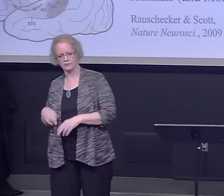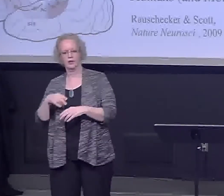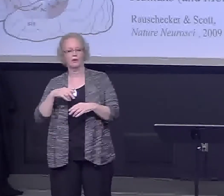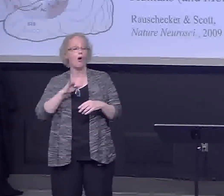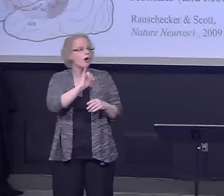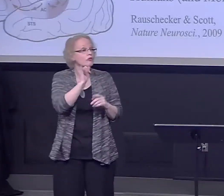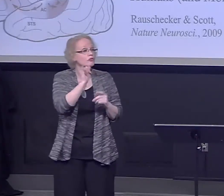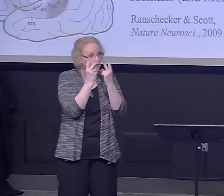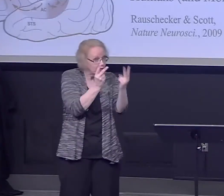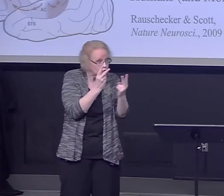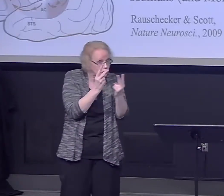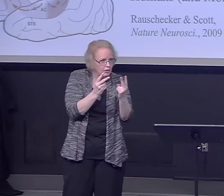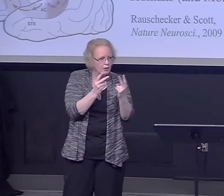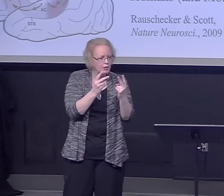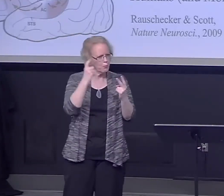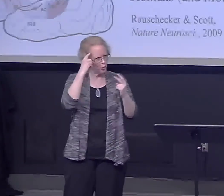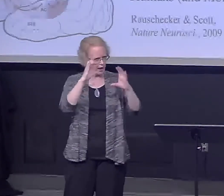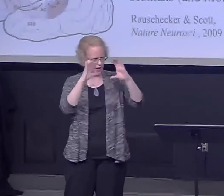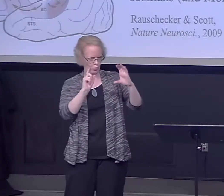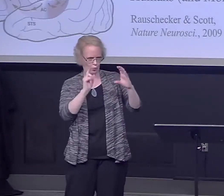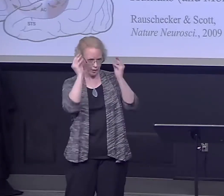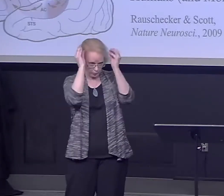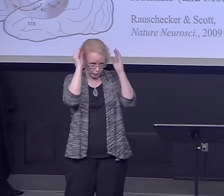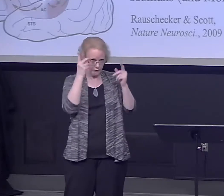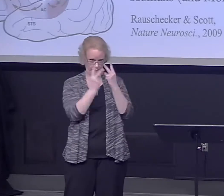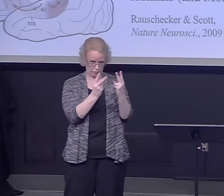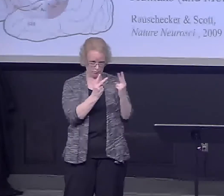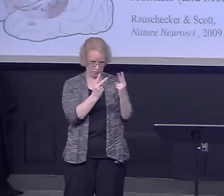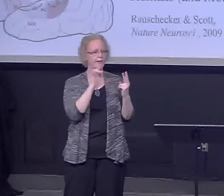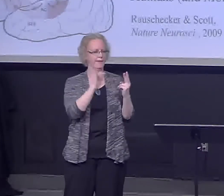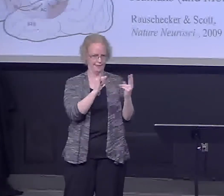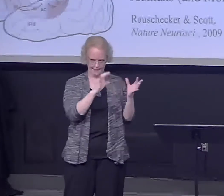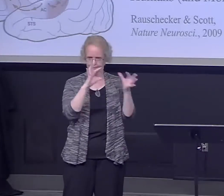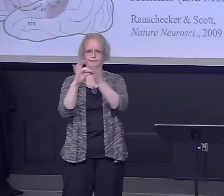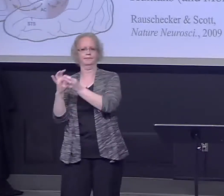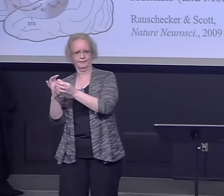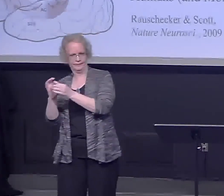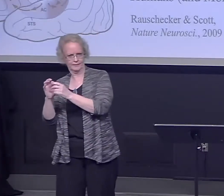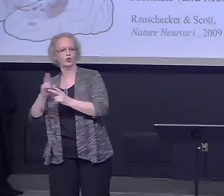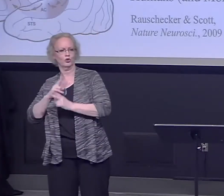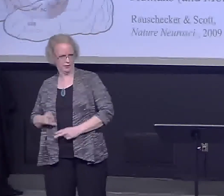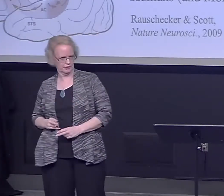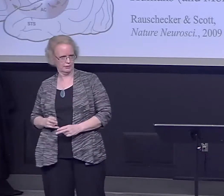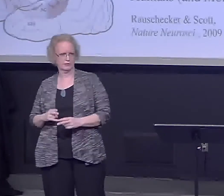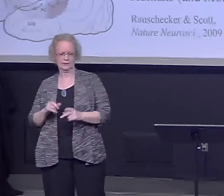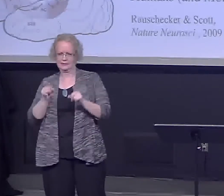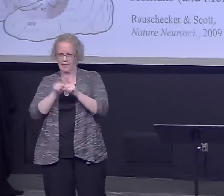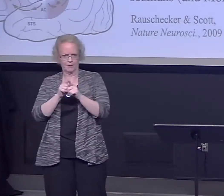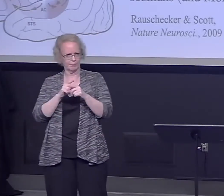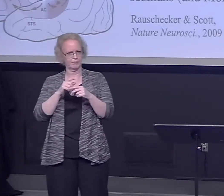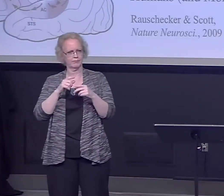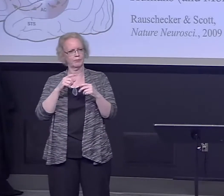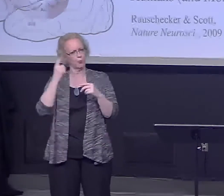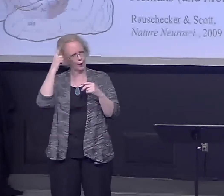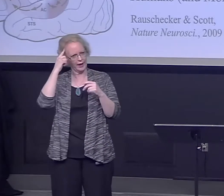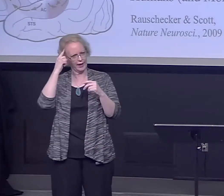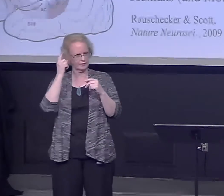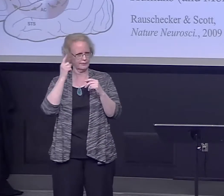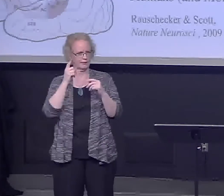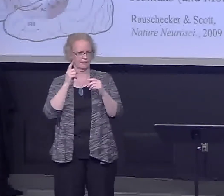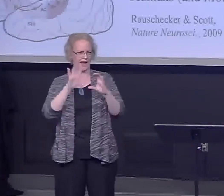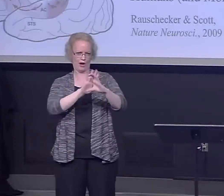non-human primates use very similar brain systems as humans do. And this is something to build on. So one of the